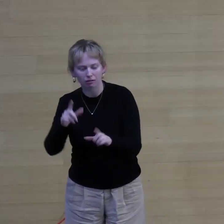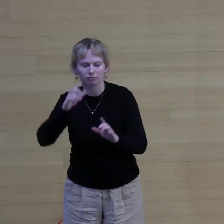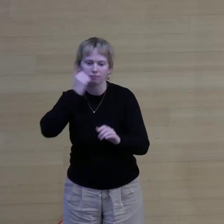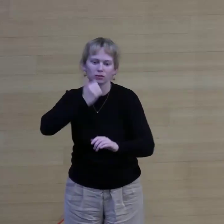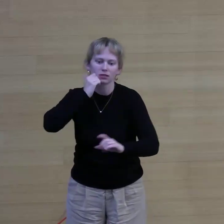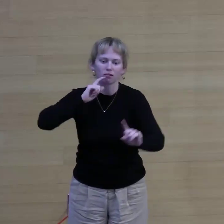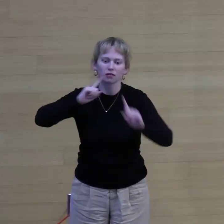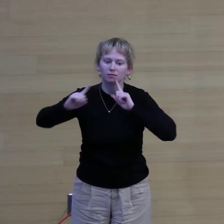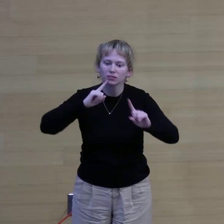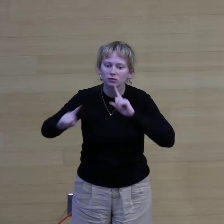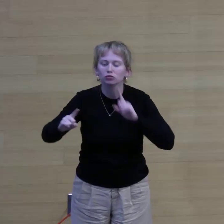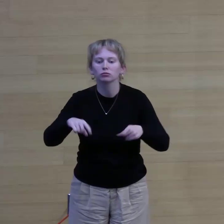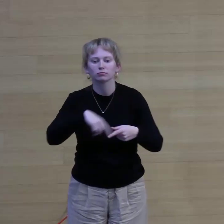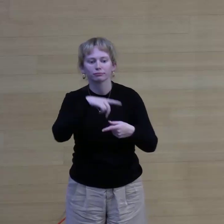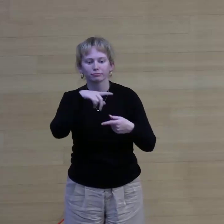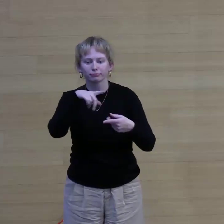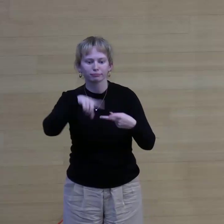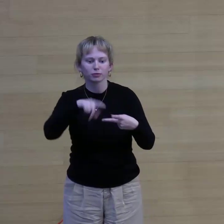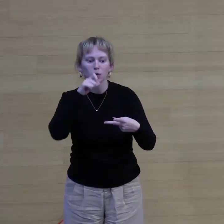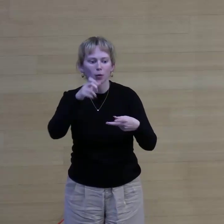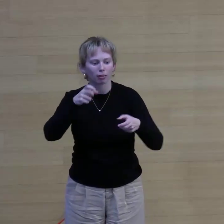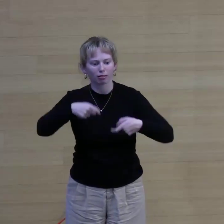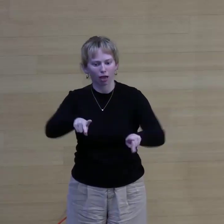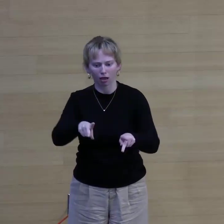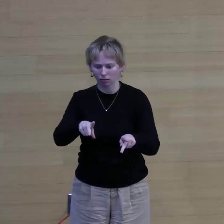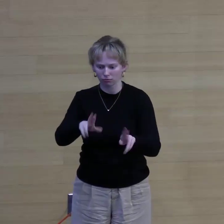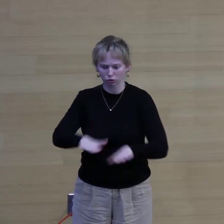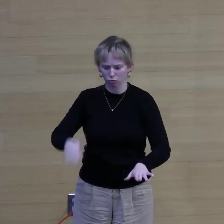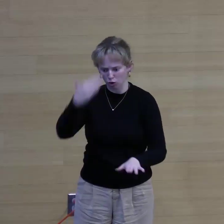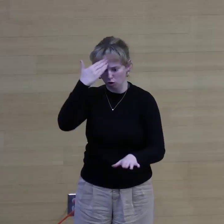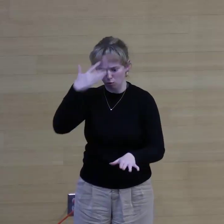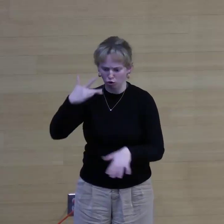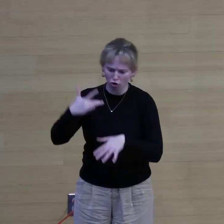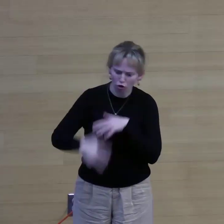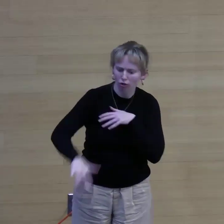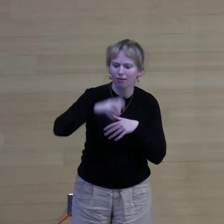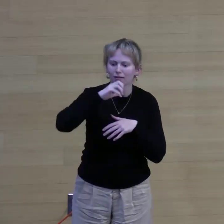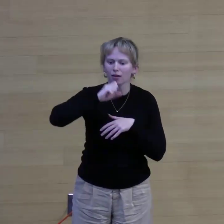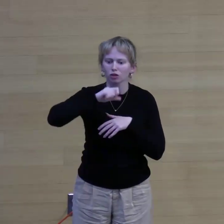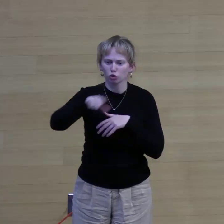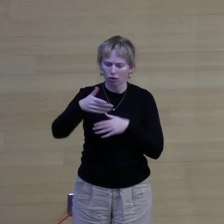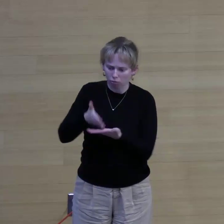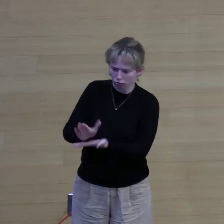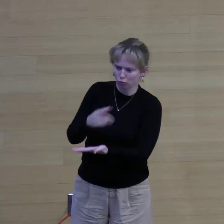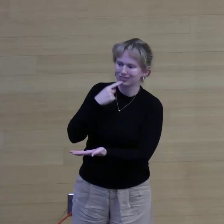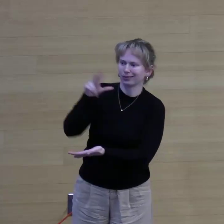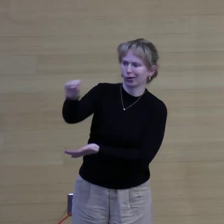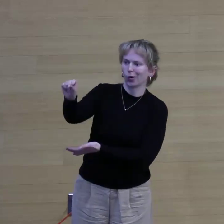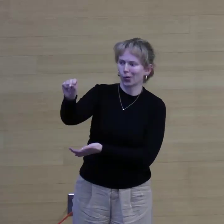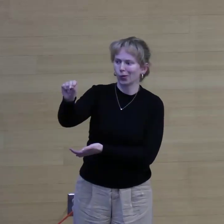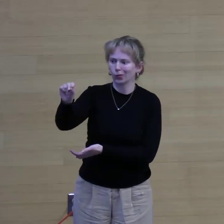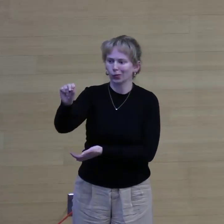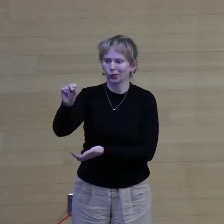we don't let our children know from a very, very young age that they have the right to say no,